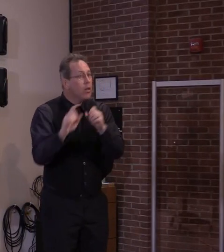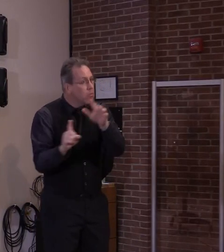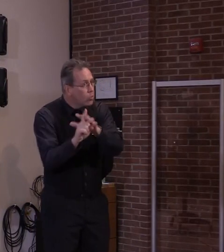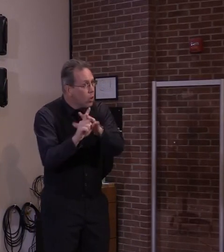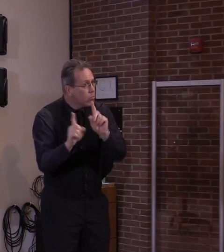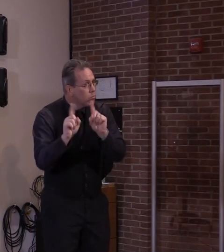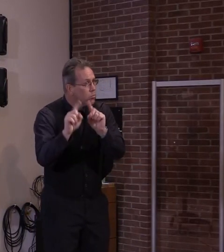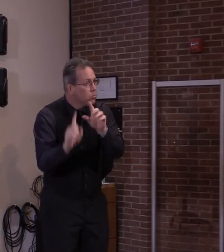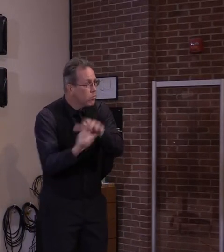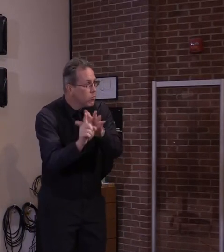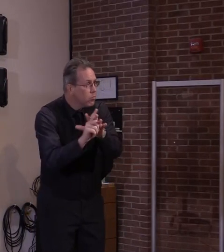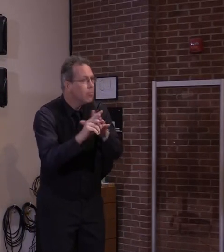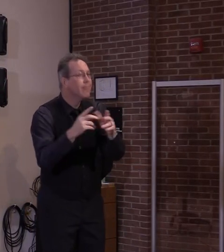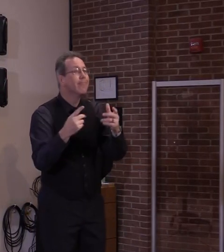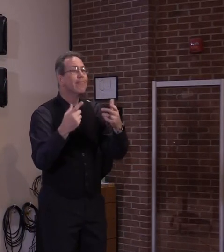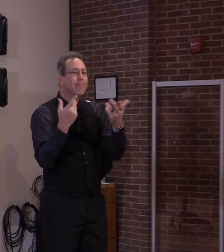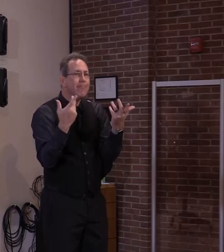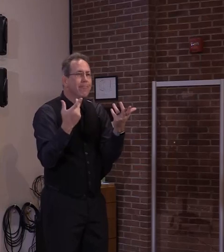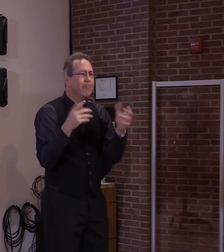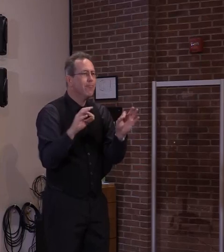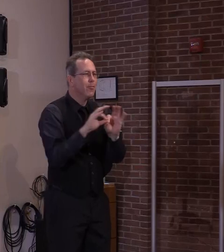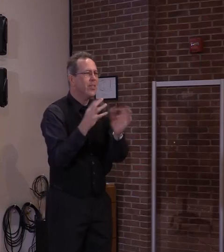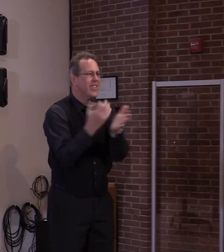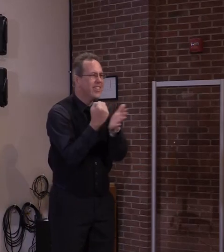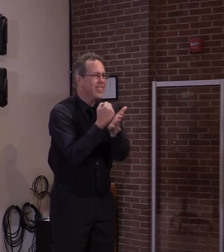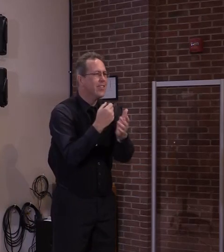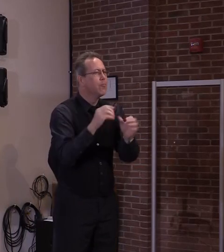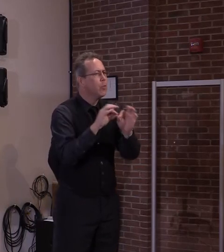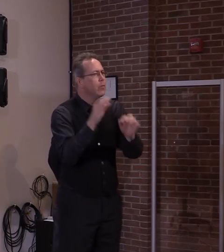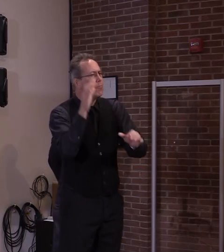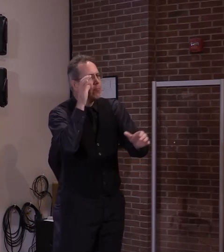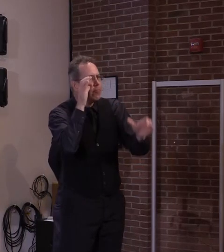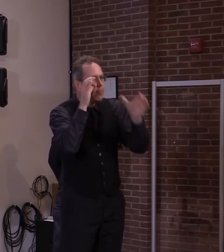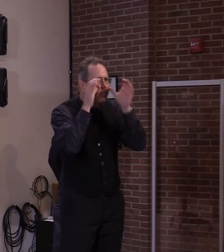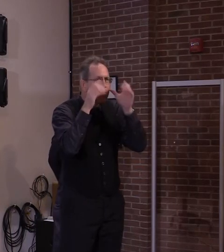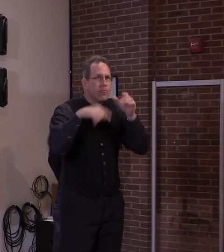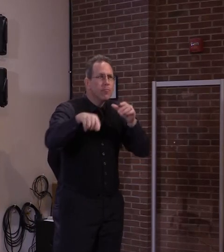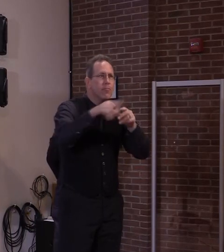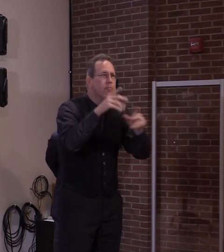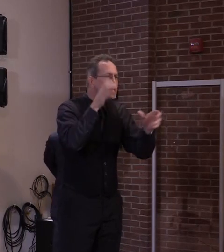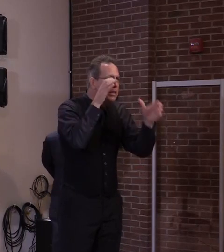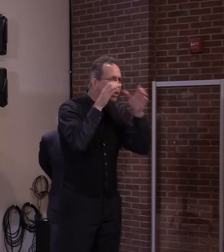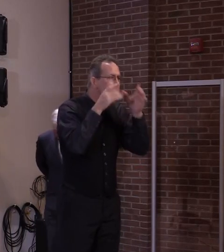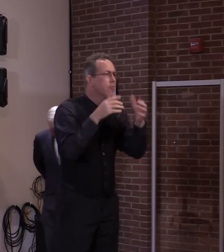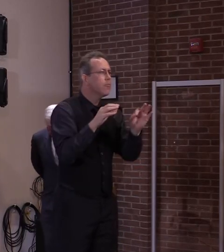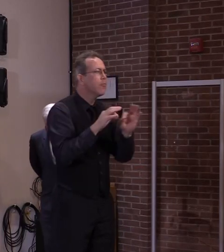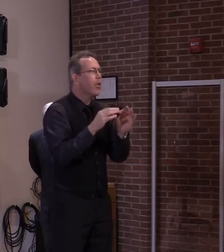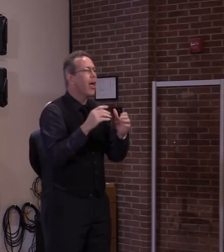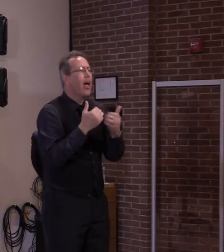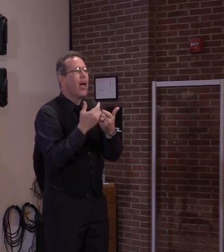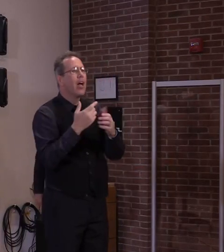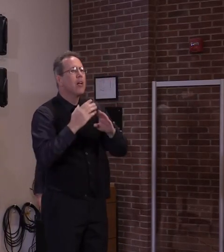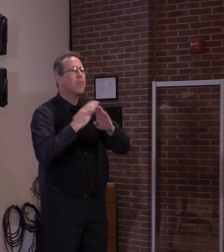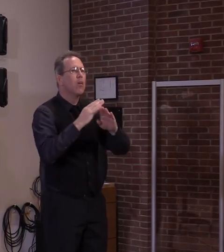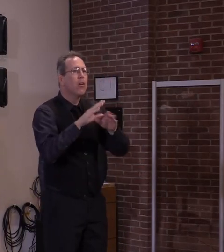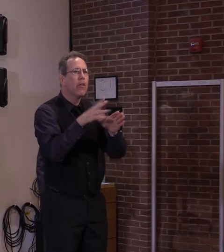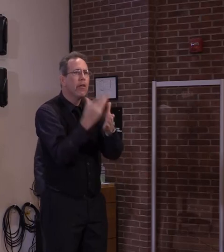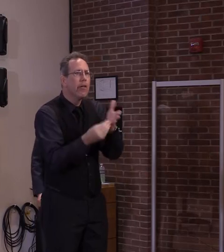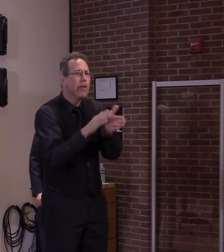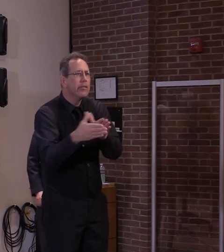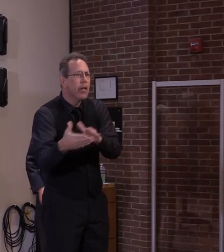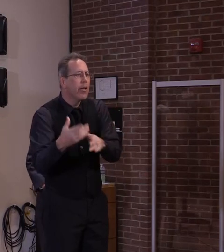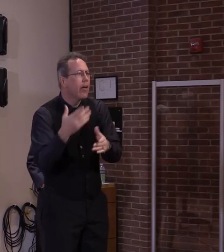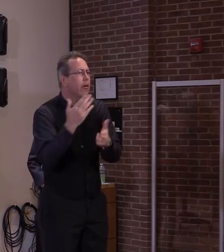in on the governor's COVID response conversations, and we're trying to make sure that we prevent deaths and we keep